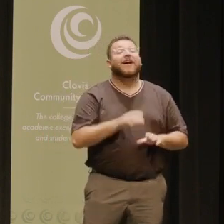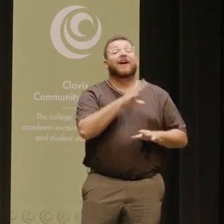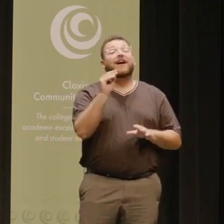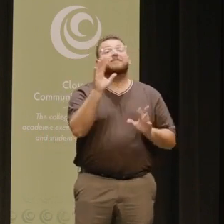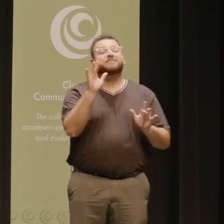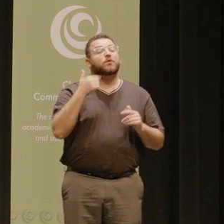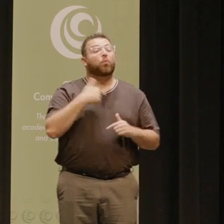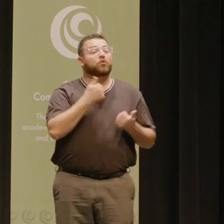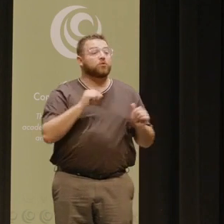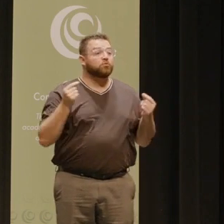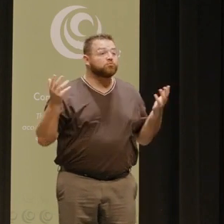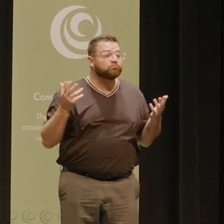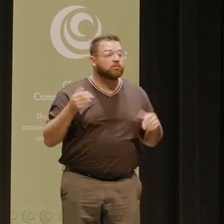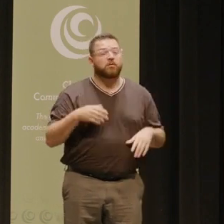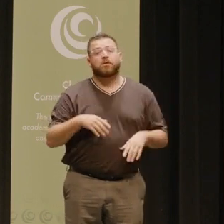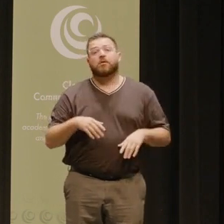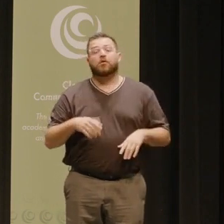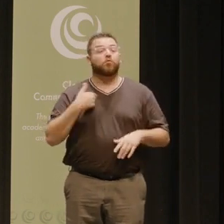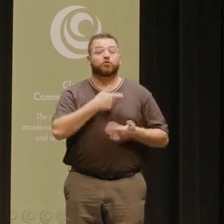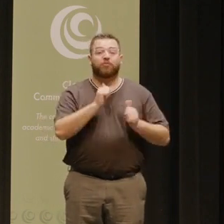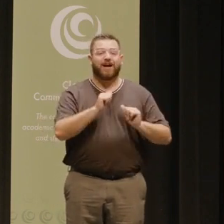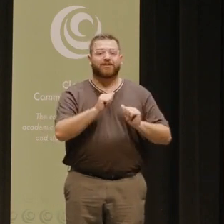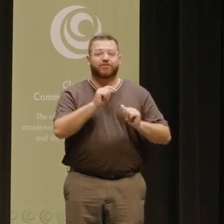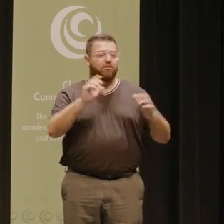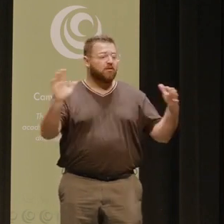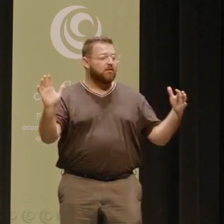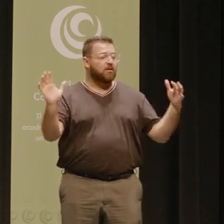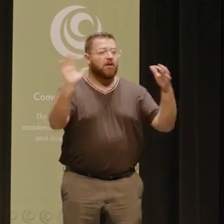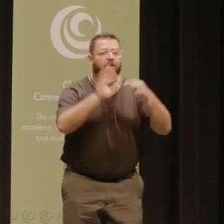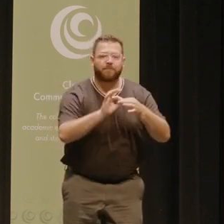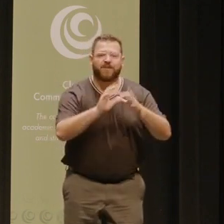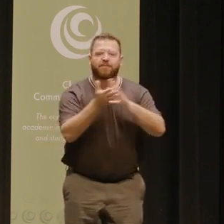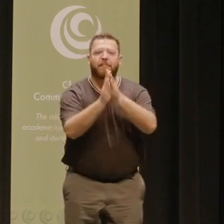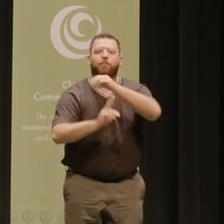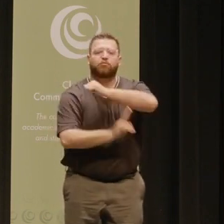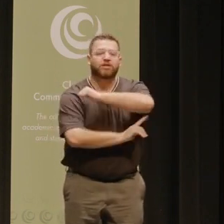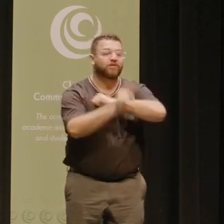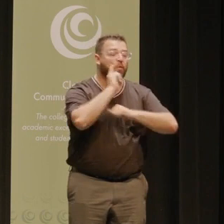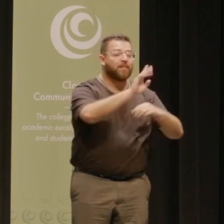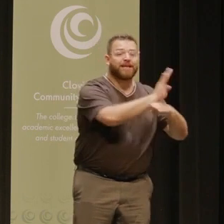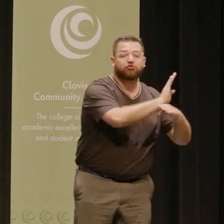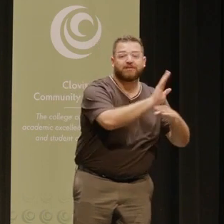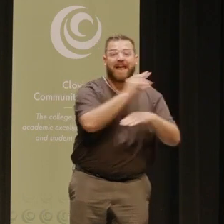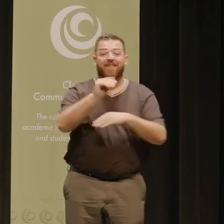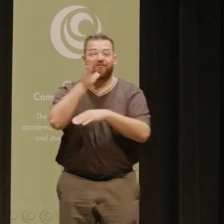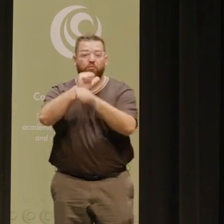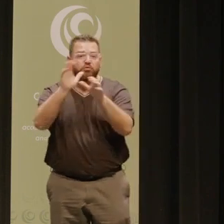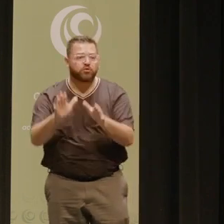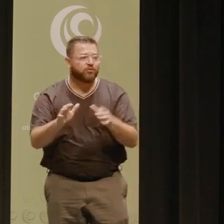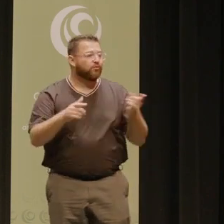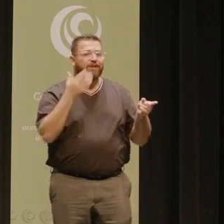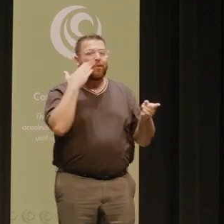And so what we're trying to do here is be the bridge between industry and farm workers. We know what industry wants. We're sitting